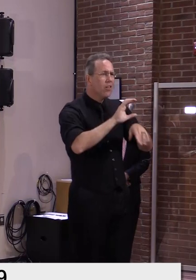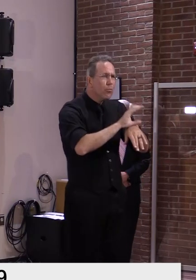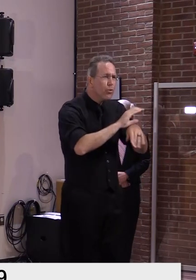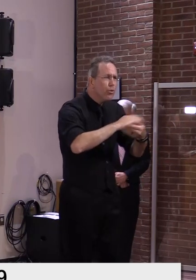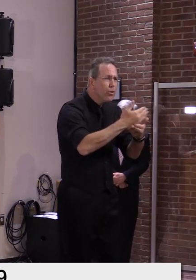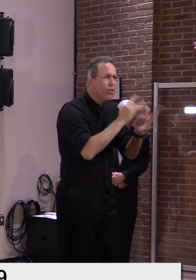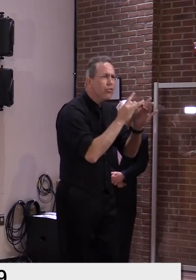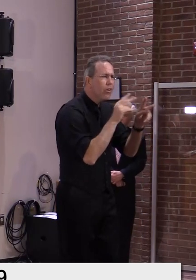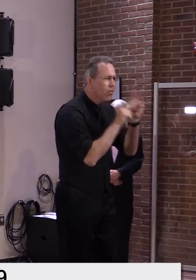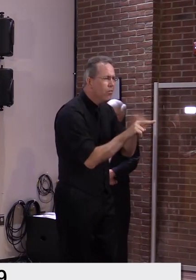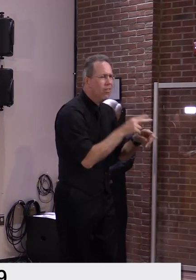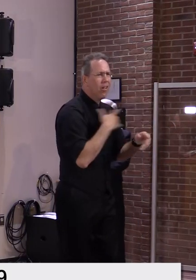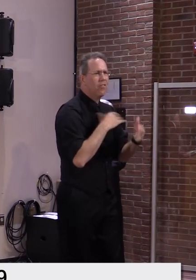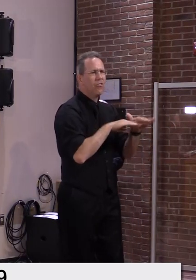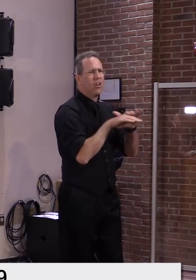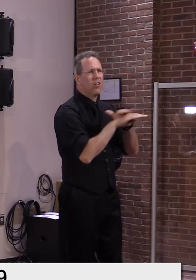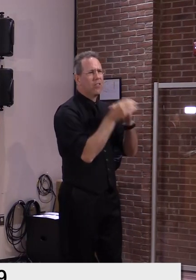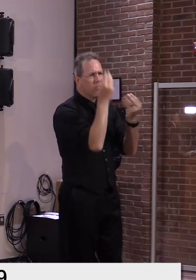you very much.